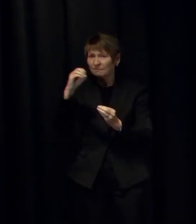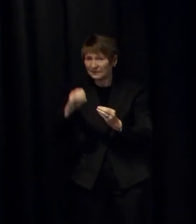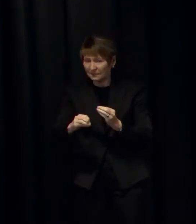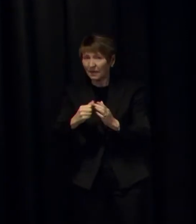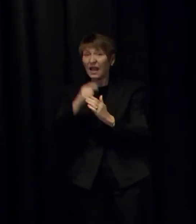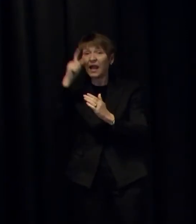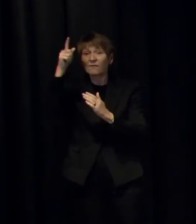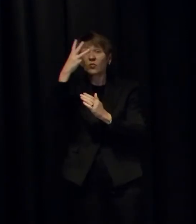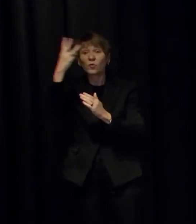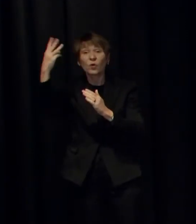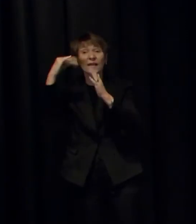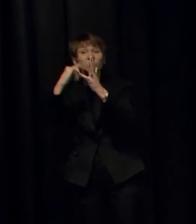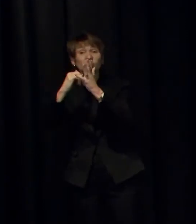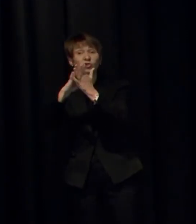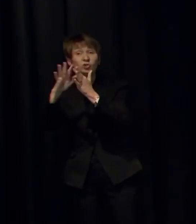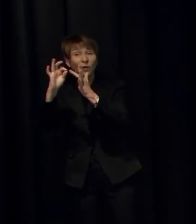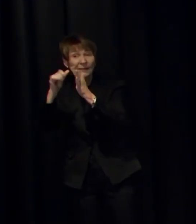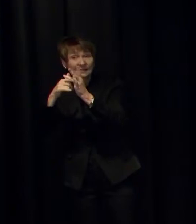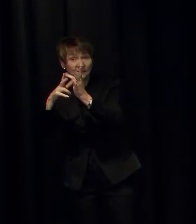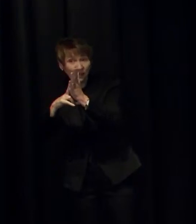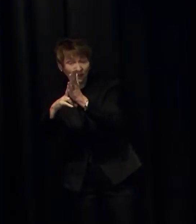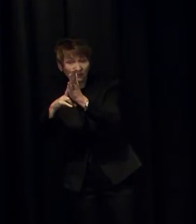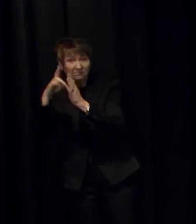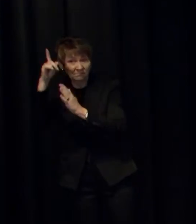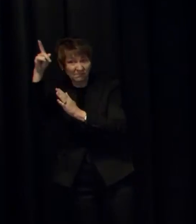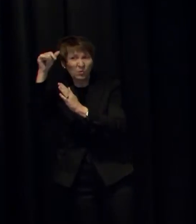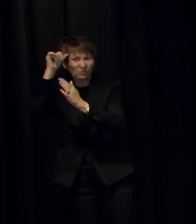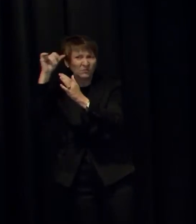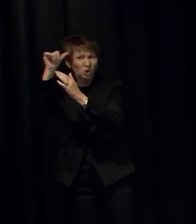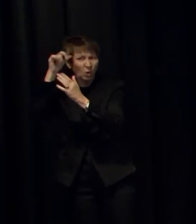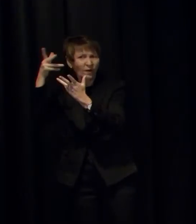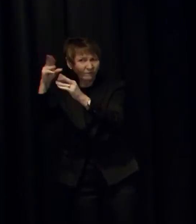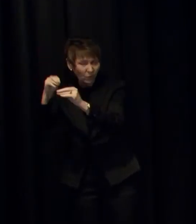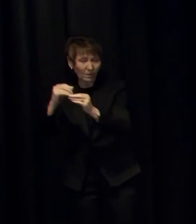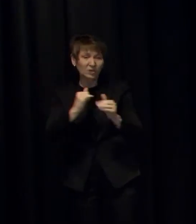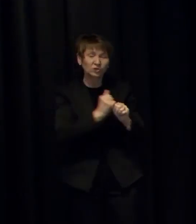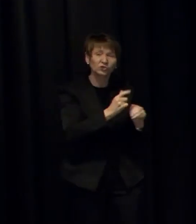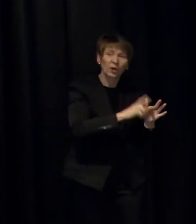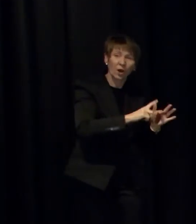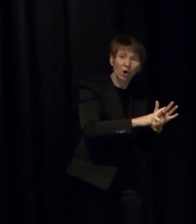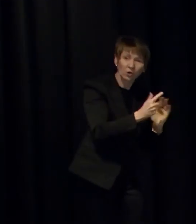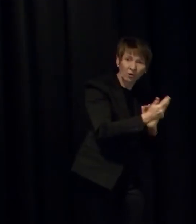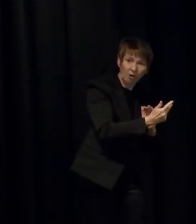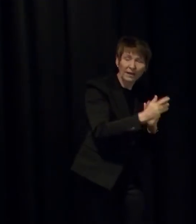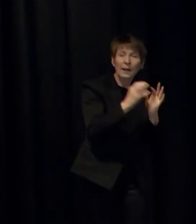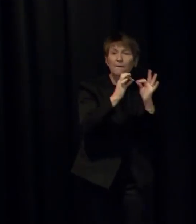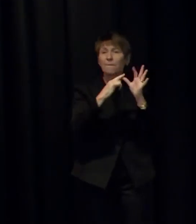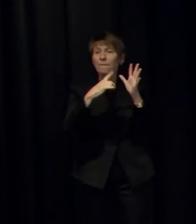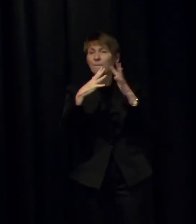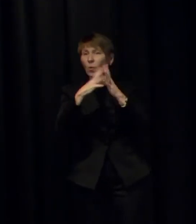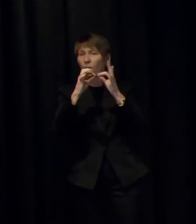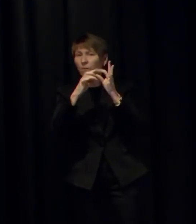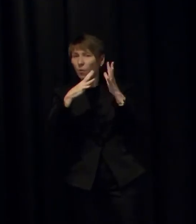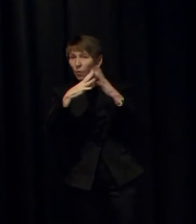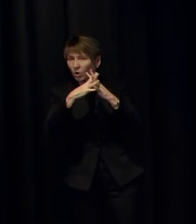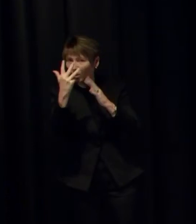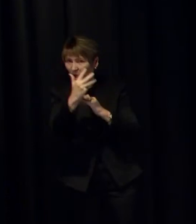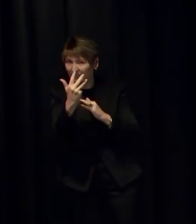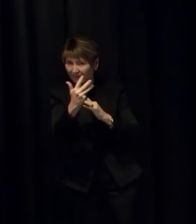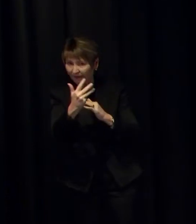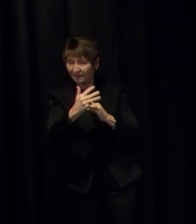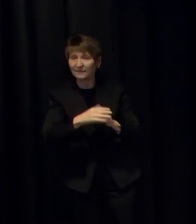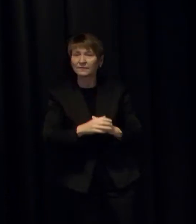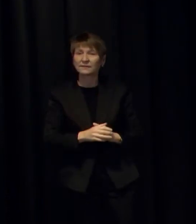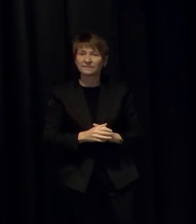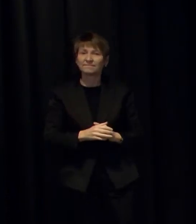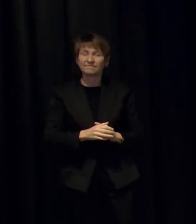Shepparton, two-thirds linked so far, 19 in Greater Geelong, 19 in Bawbaw, in both cases largely linked